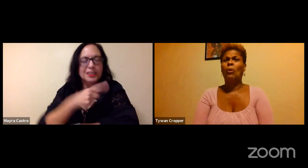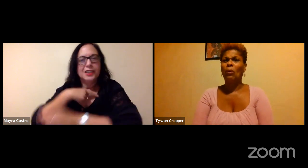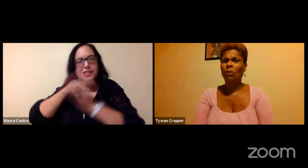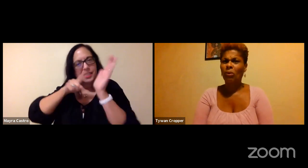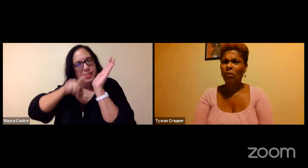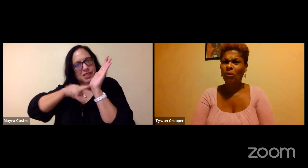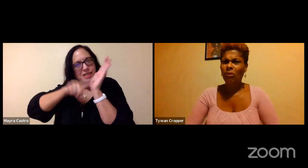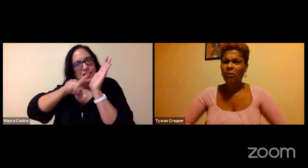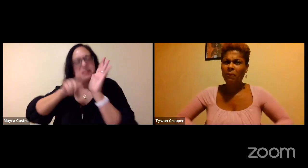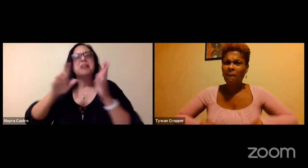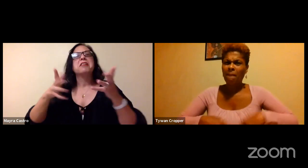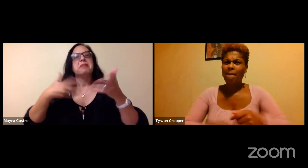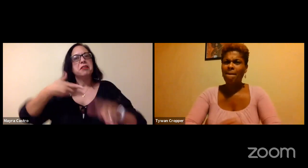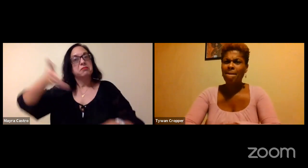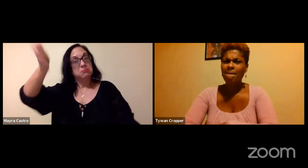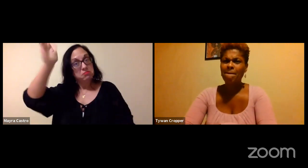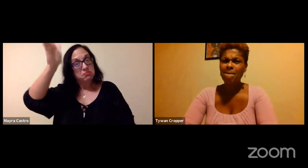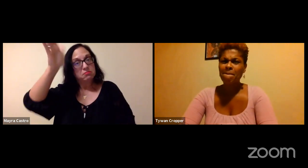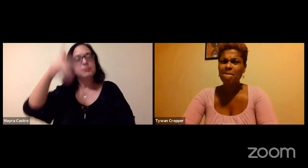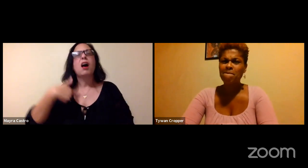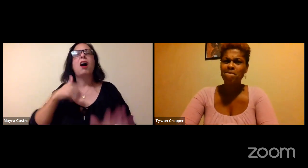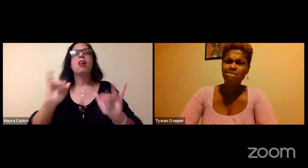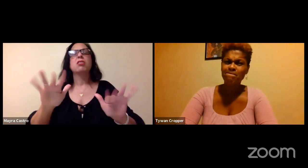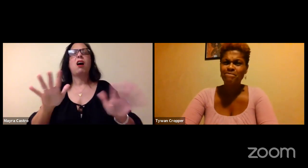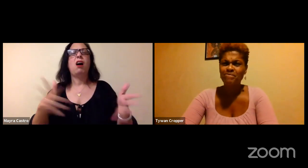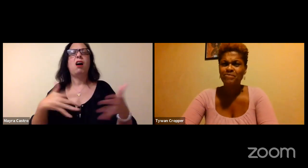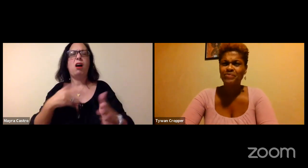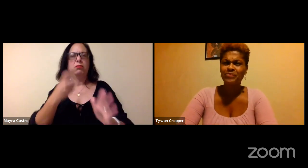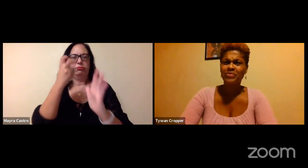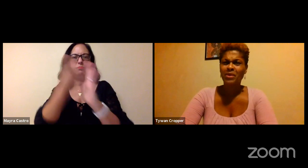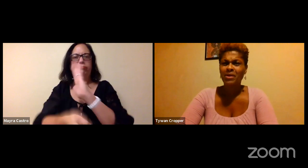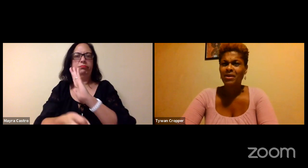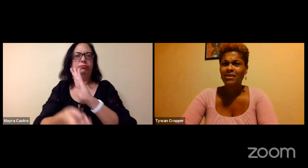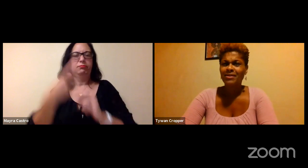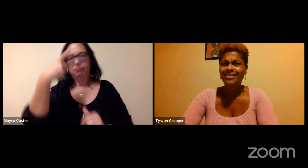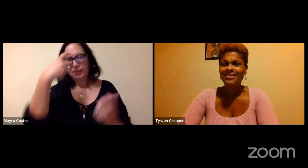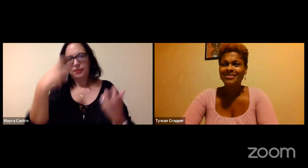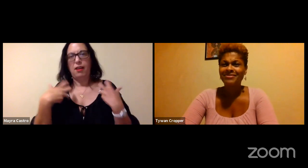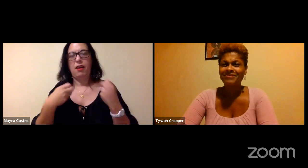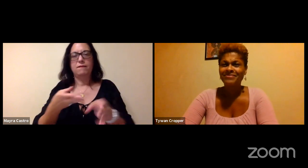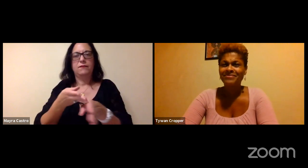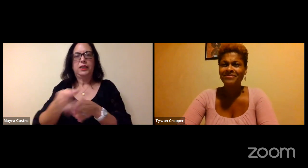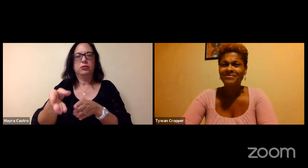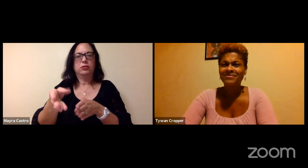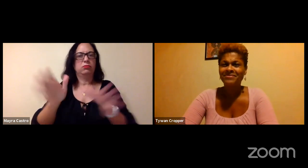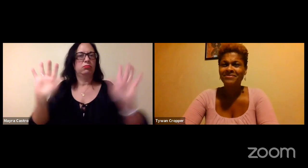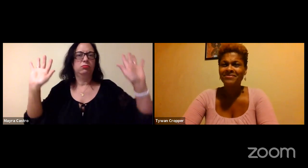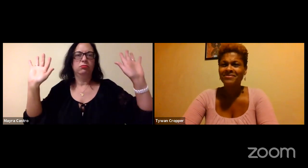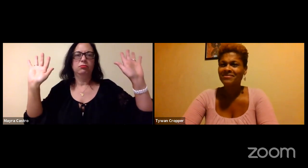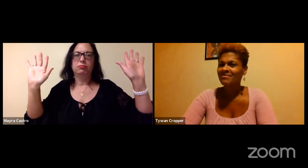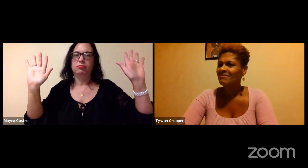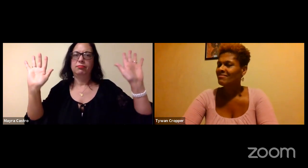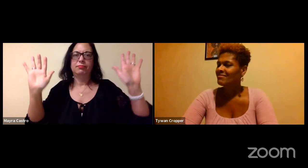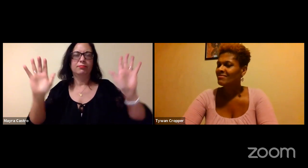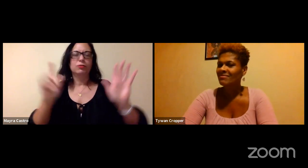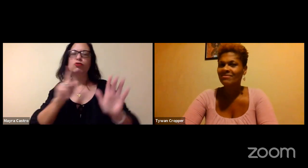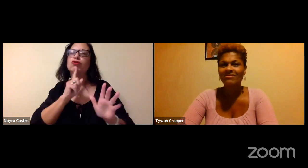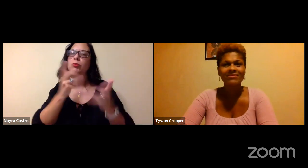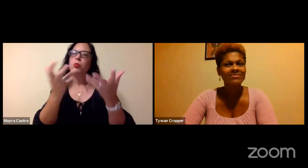And we had to do a paper. I think they said it had to be like 50 pages. And then we had to do a brief summary, a